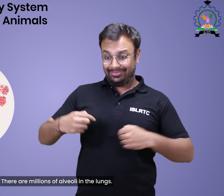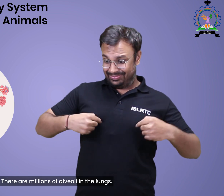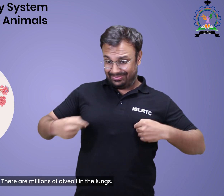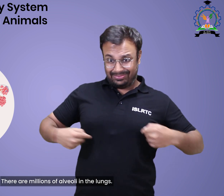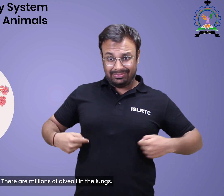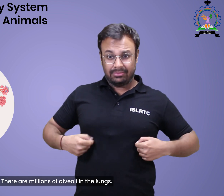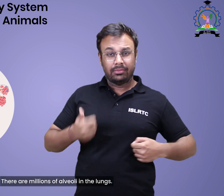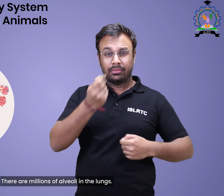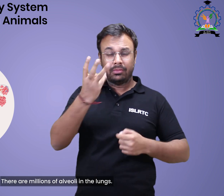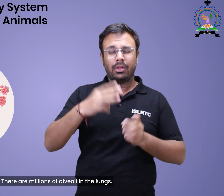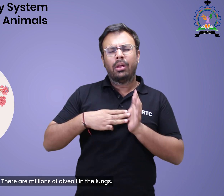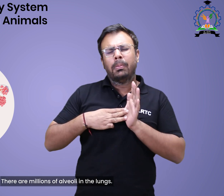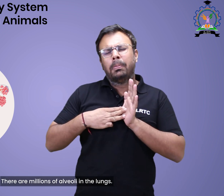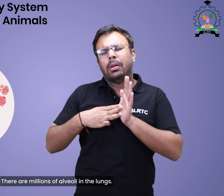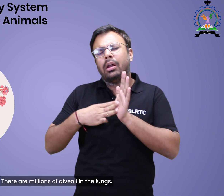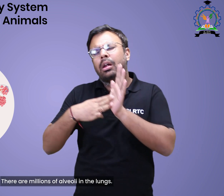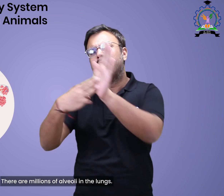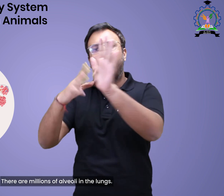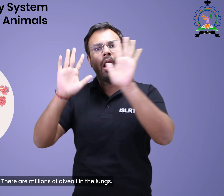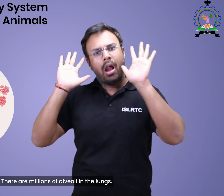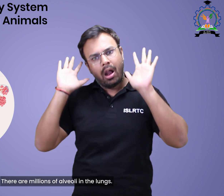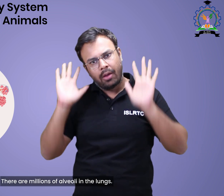There are millions of alveoli in the lungs.